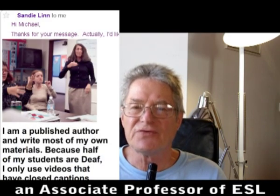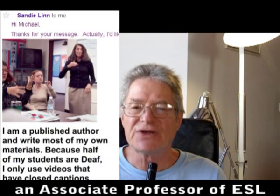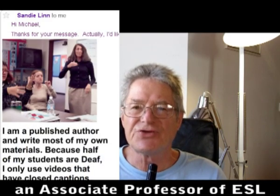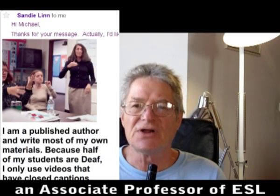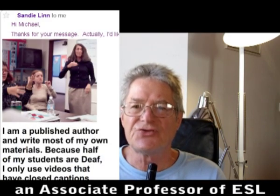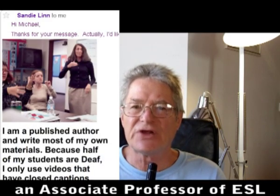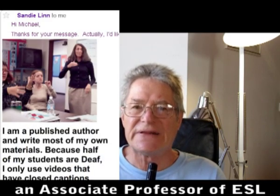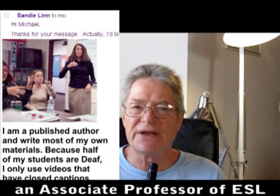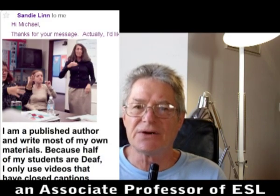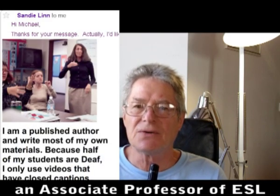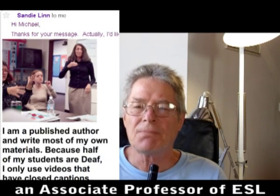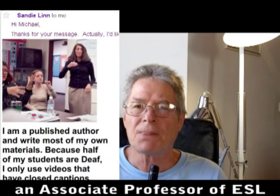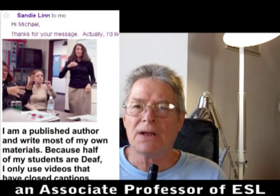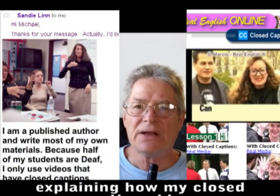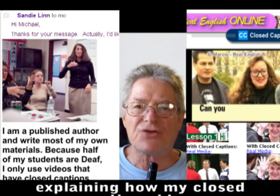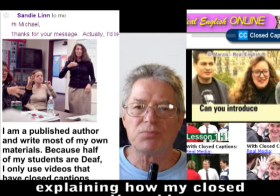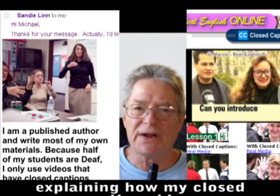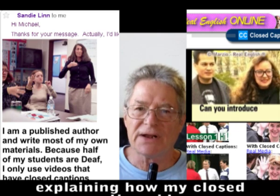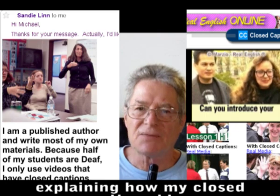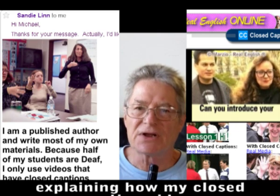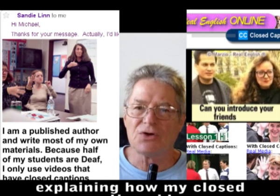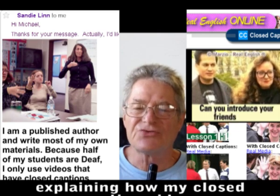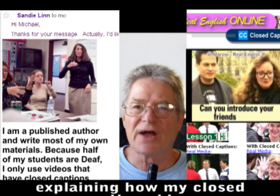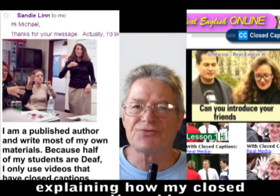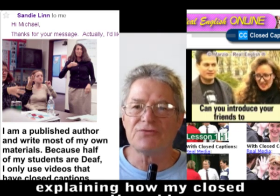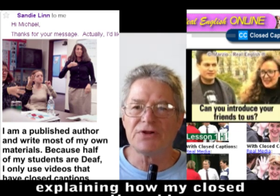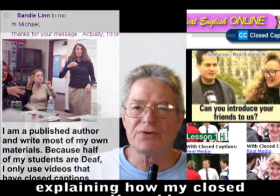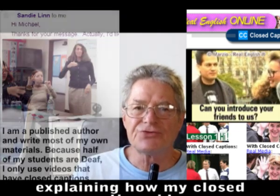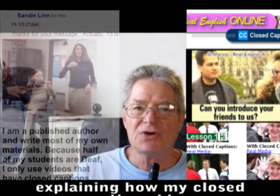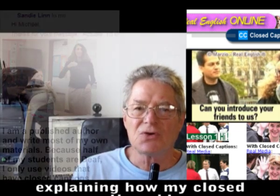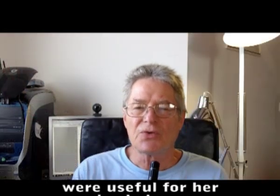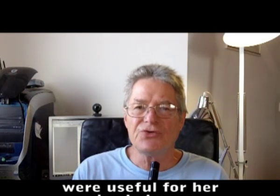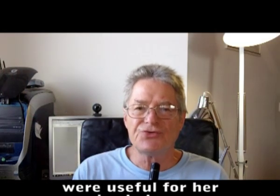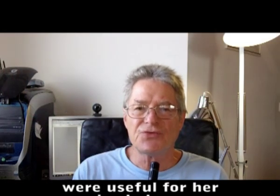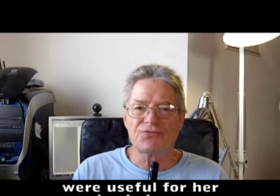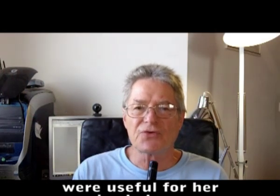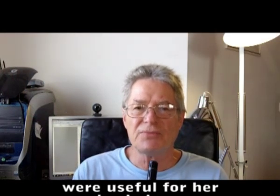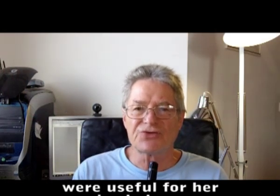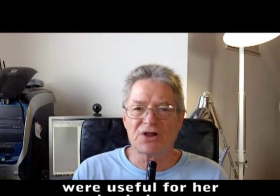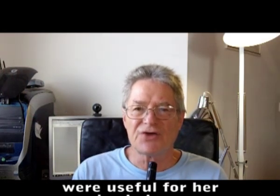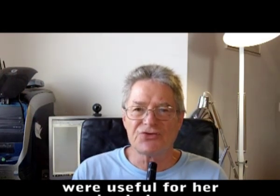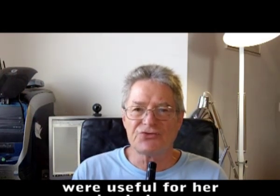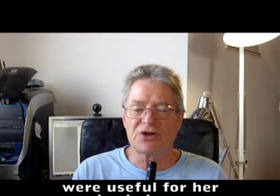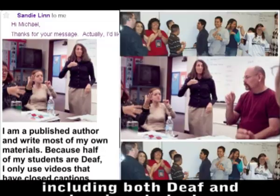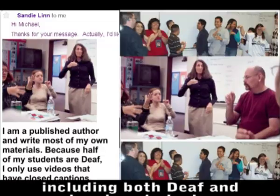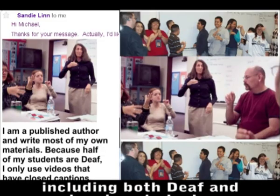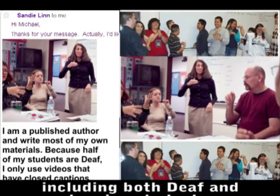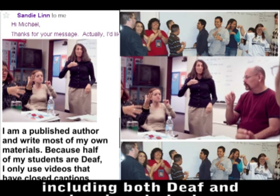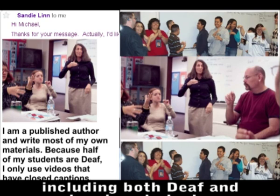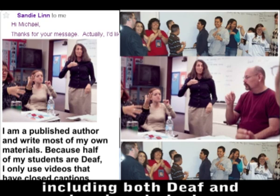of ESL in San Diego, explaining how my closed caption videos were useful for her mixed classes, including both deaf